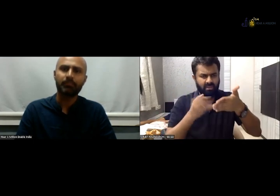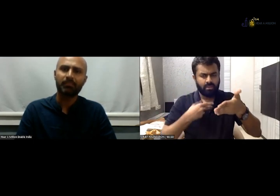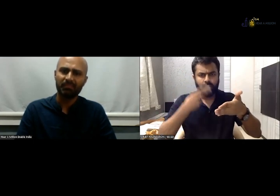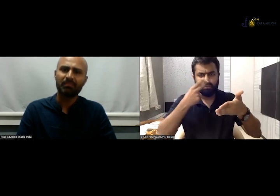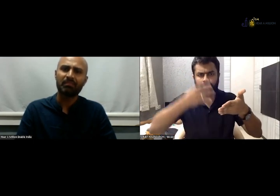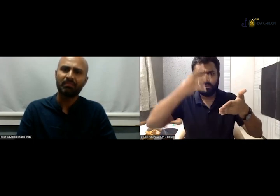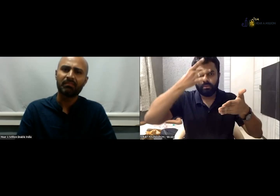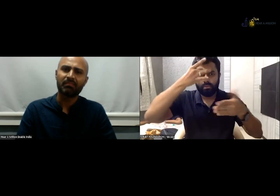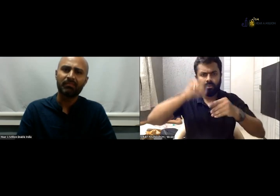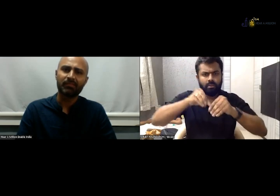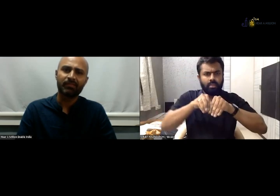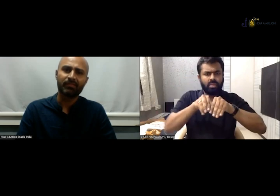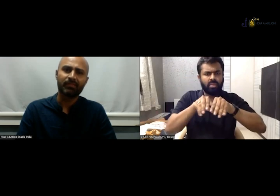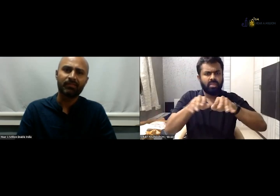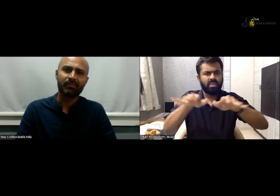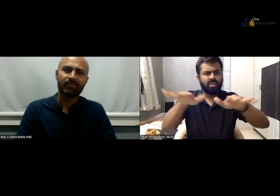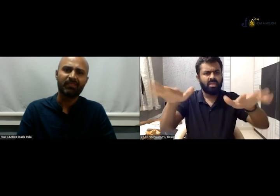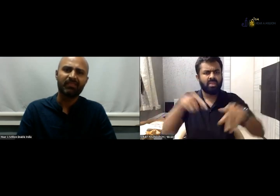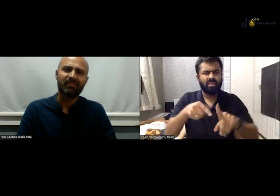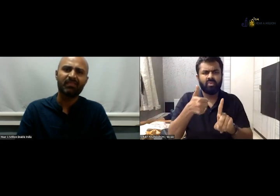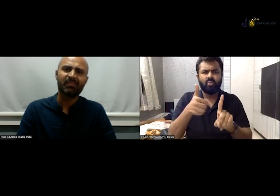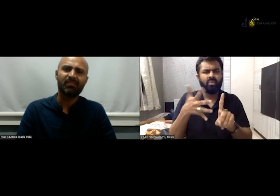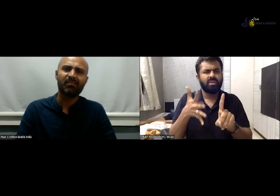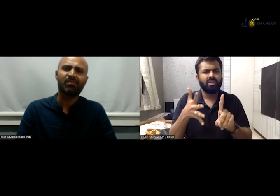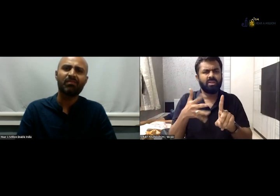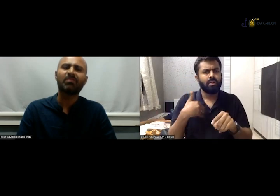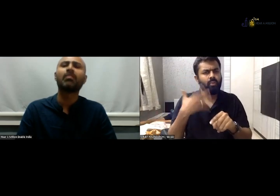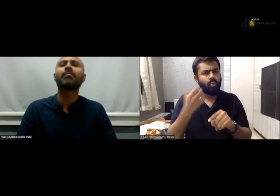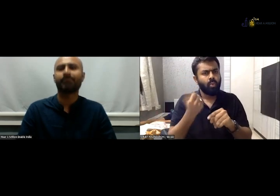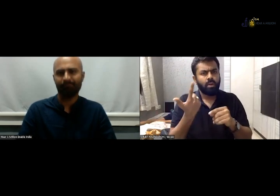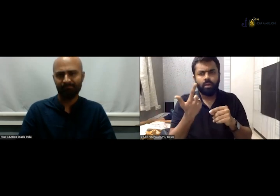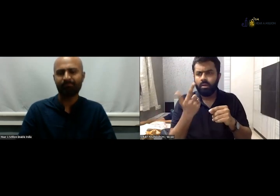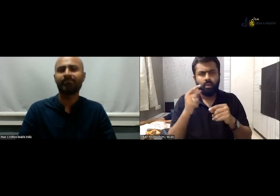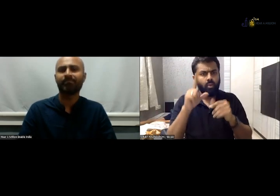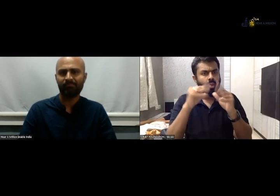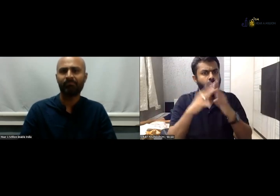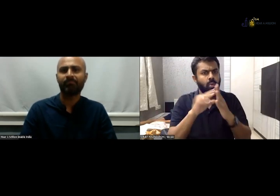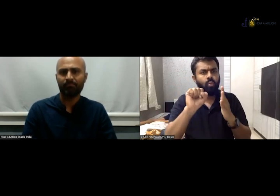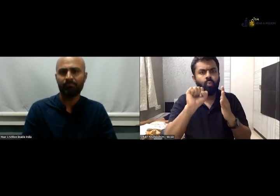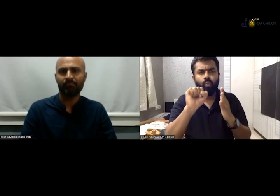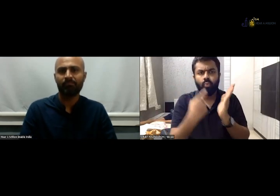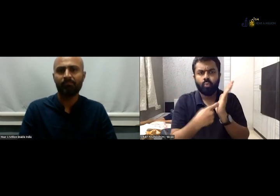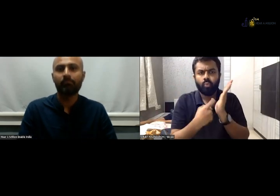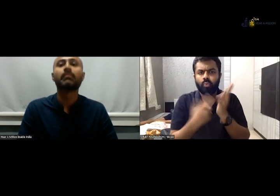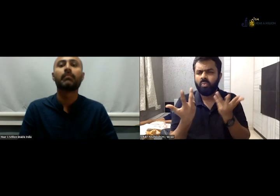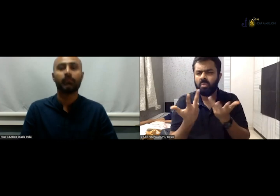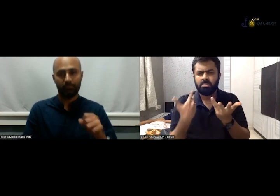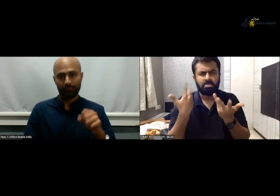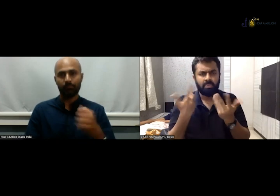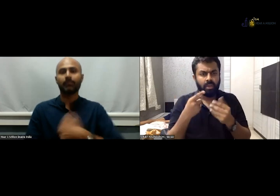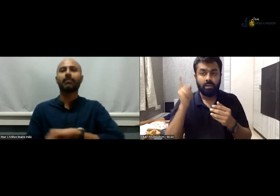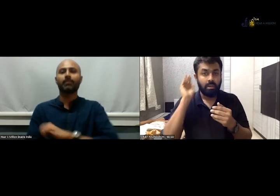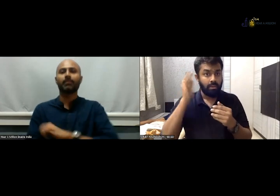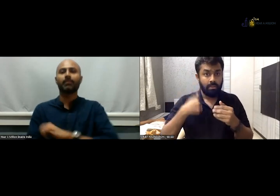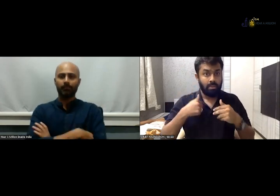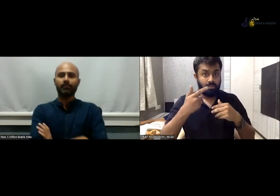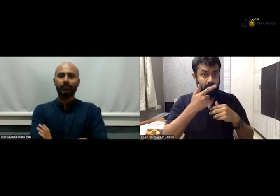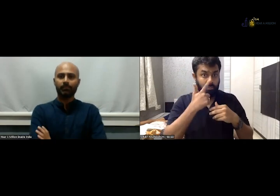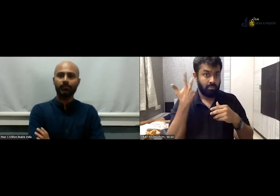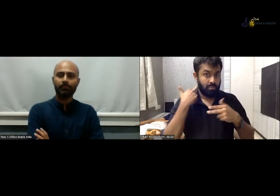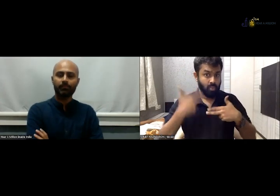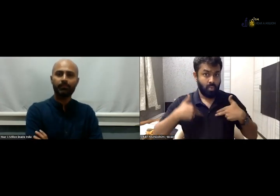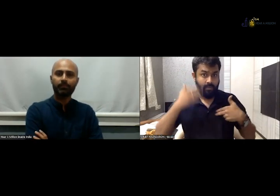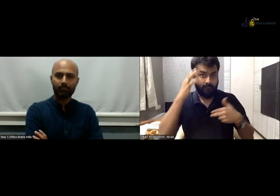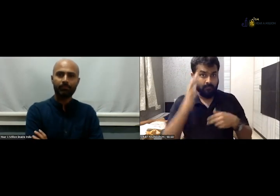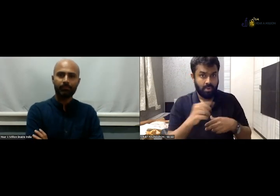So there are, there people when we see that uh, when they are doing wrong